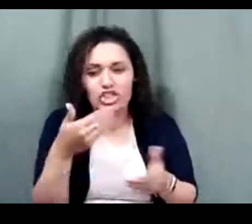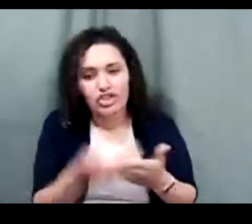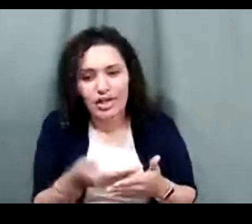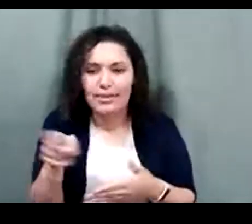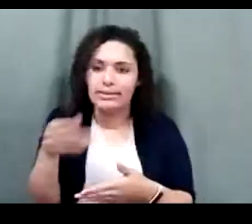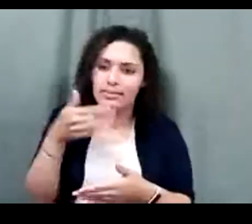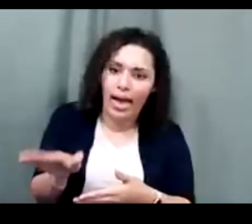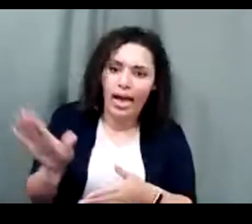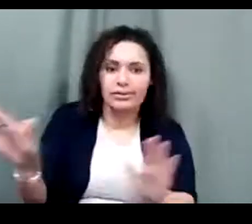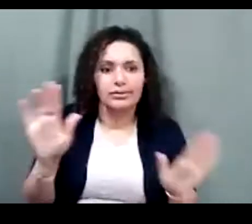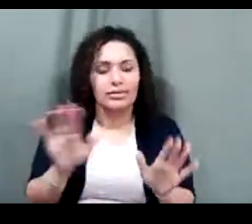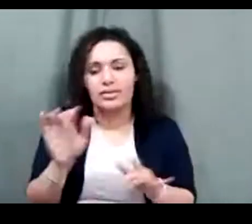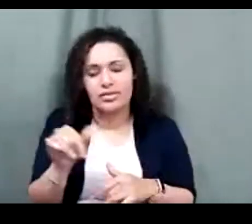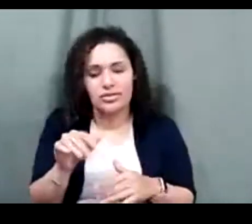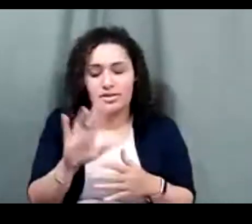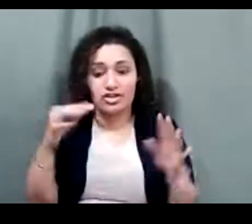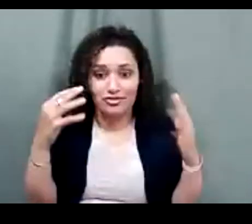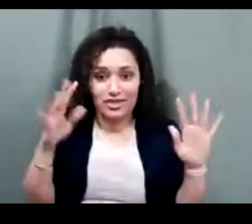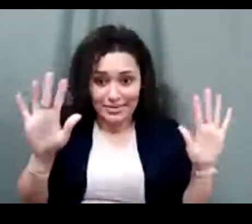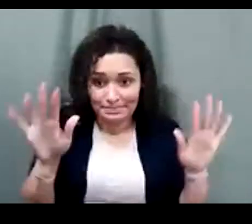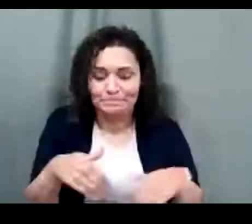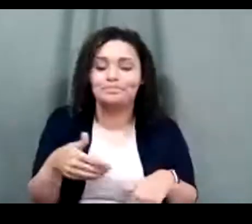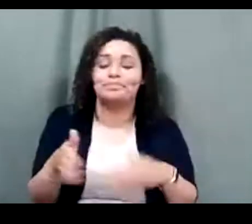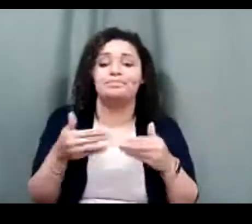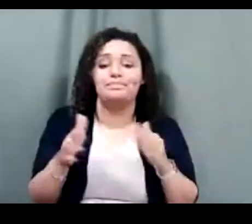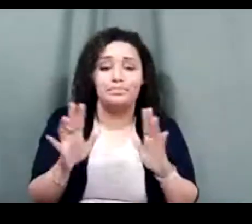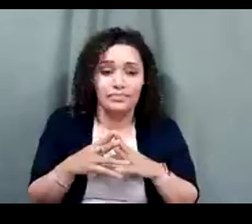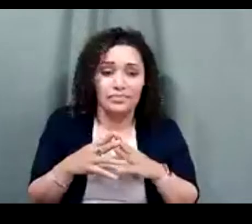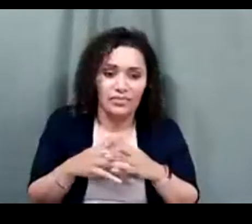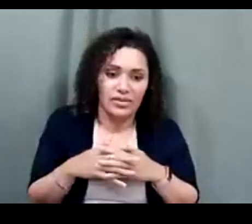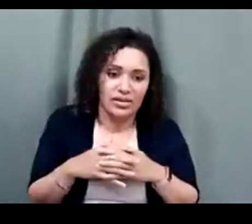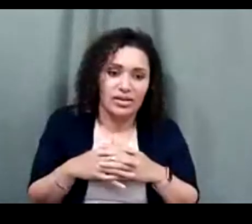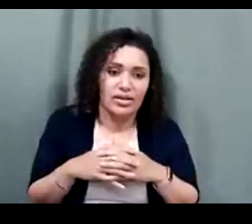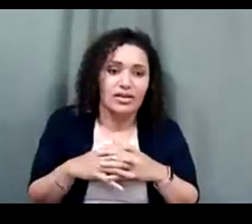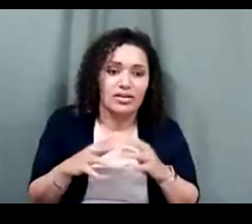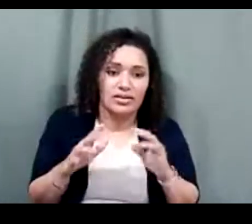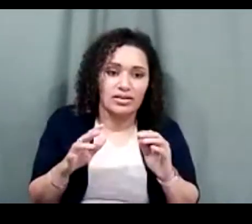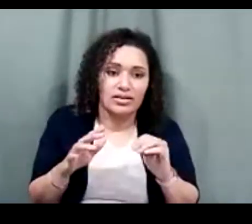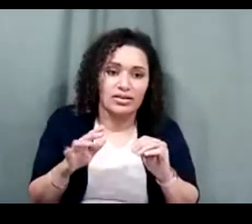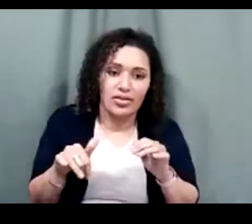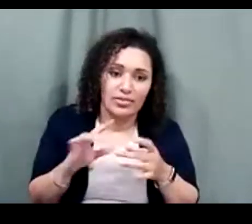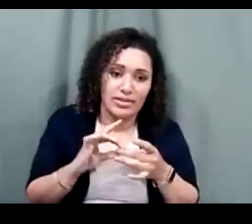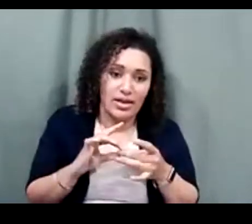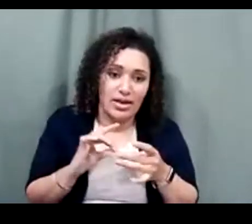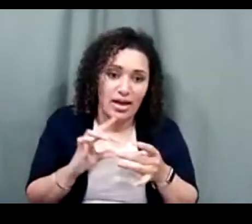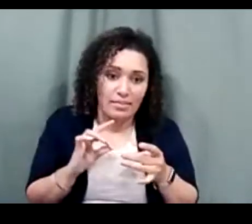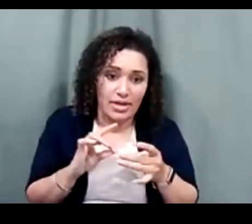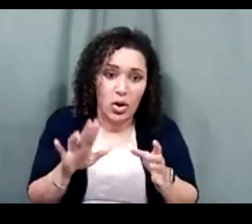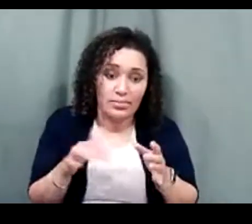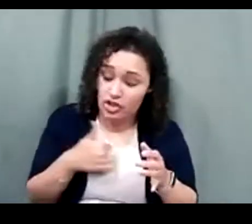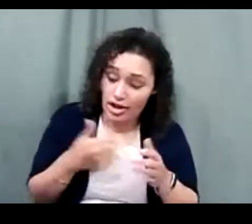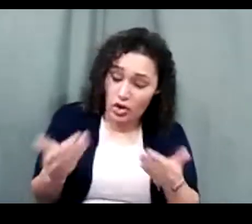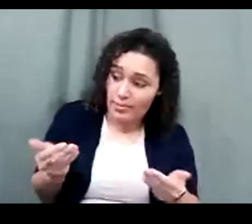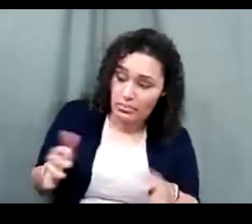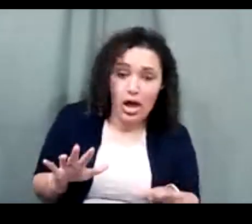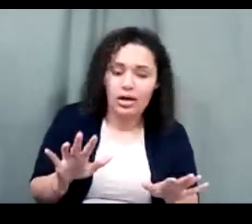then it's kind of crazy. So it's good. So there was a comment about. Oh, sorry. No, go ahead.